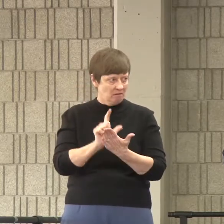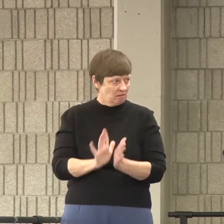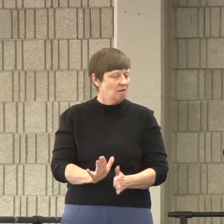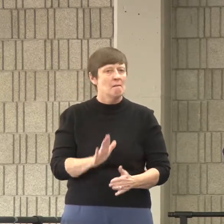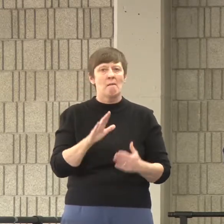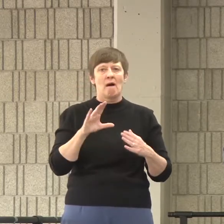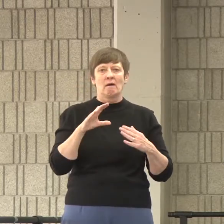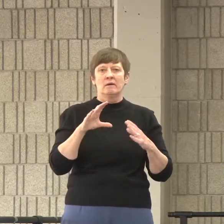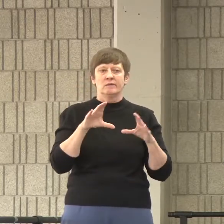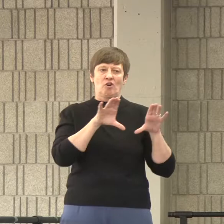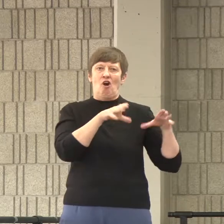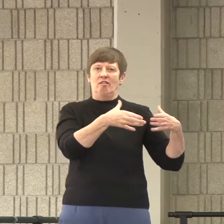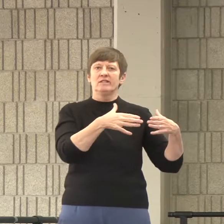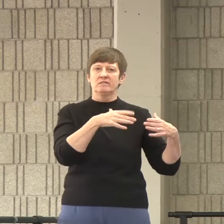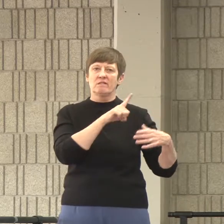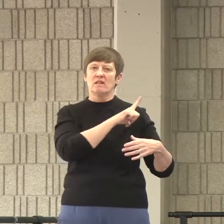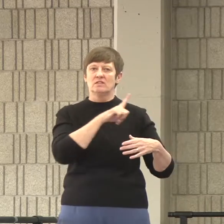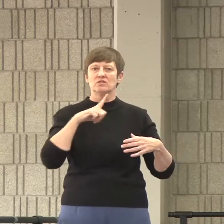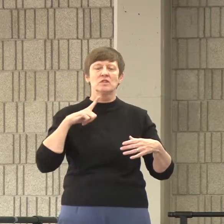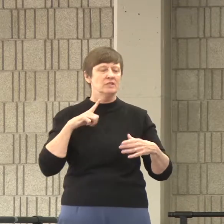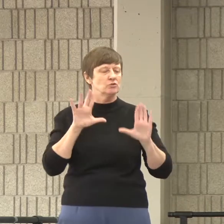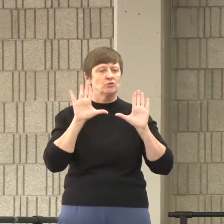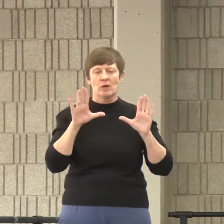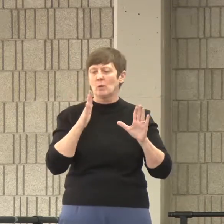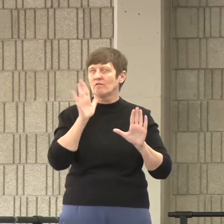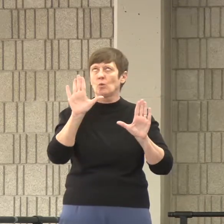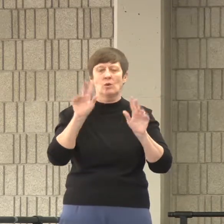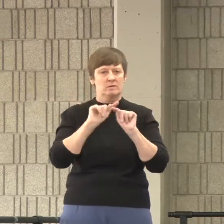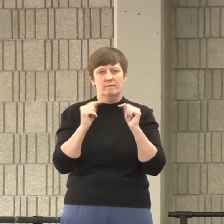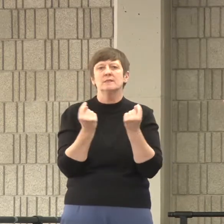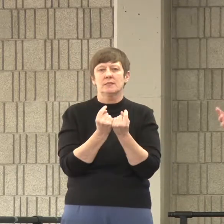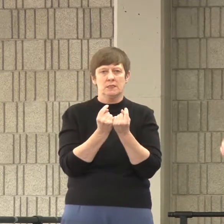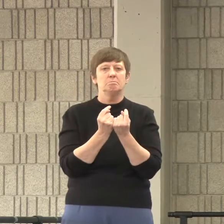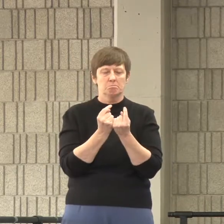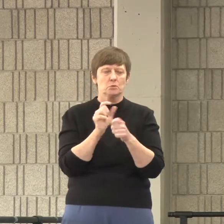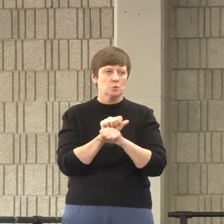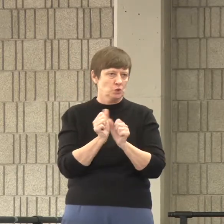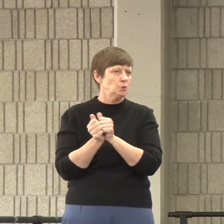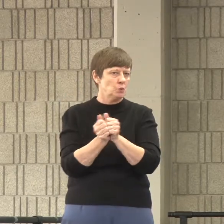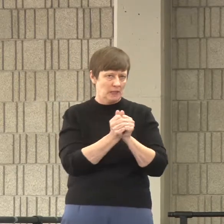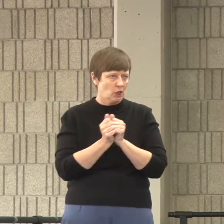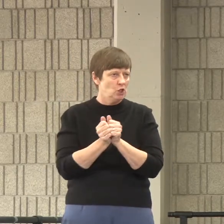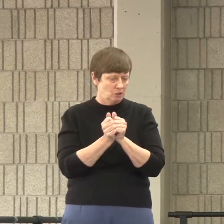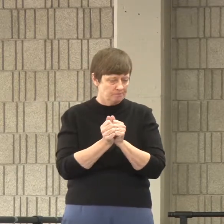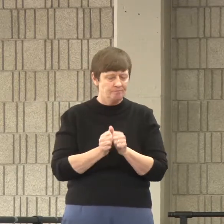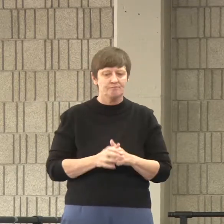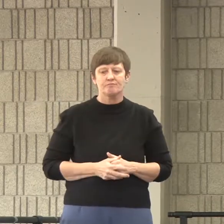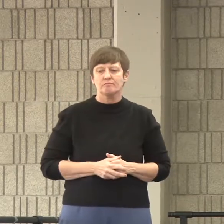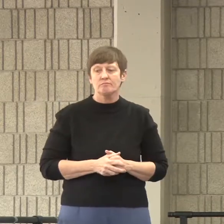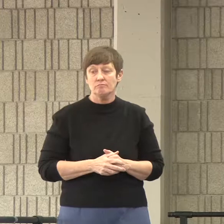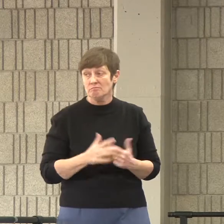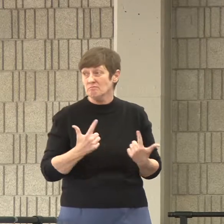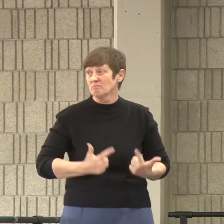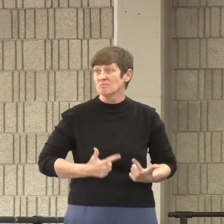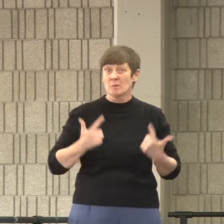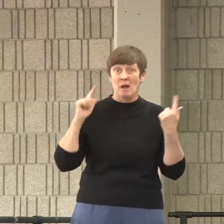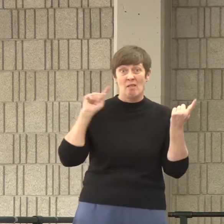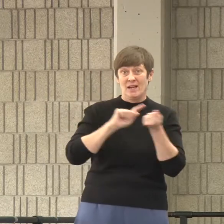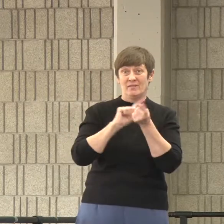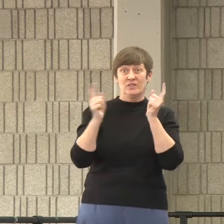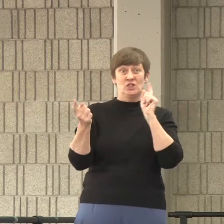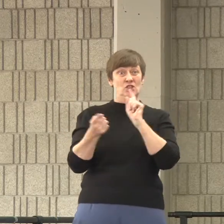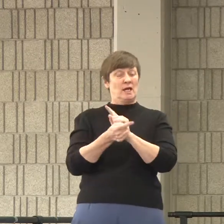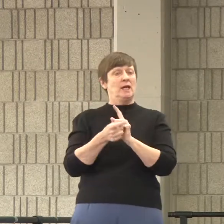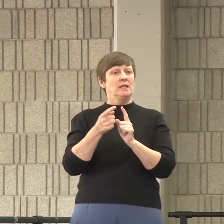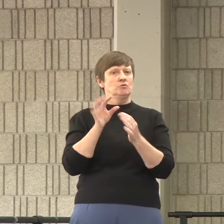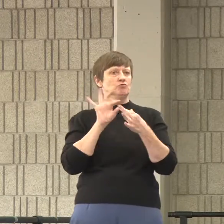legislature. It's great to see you. We have a great team and work together. My life changed in terms of looking at Martin Luther